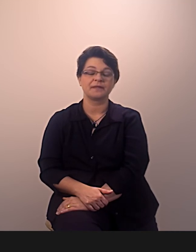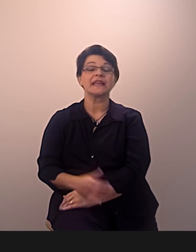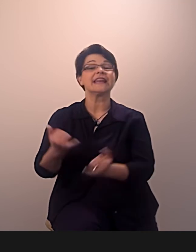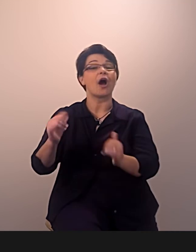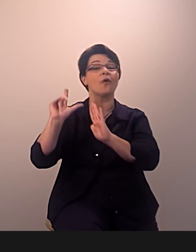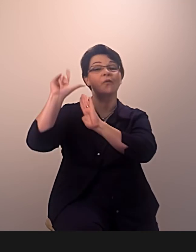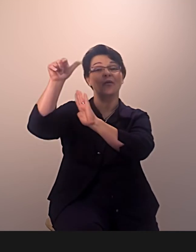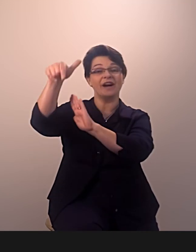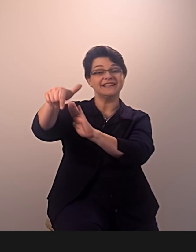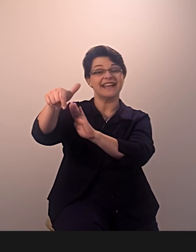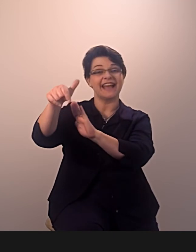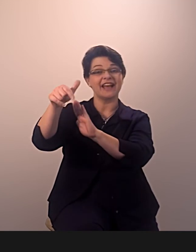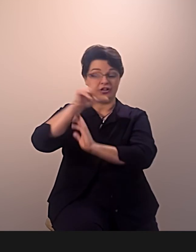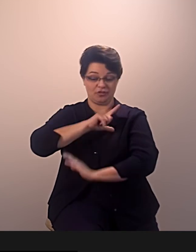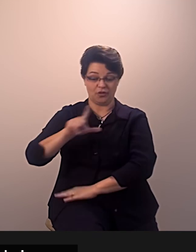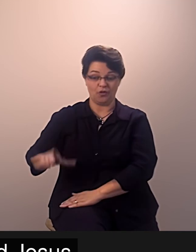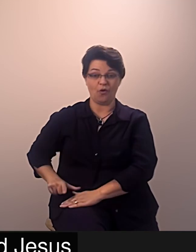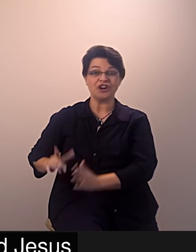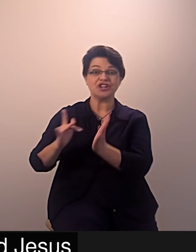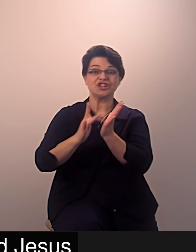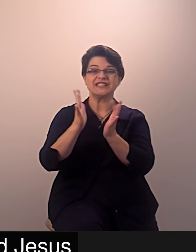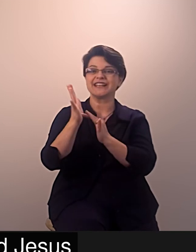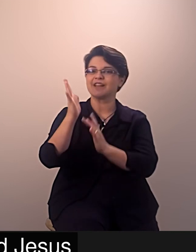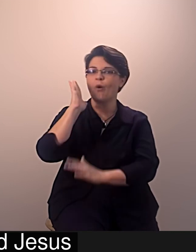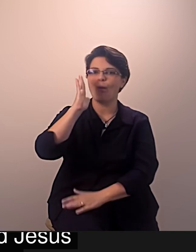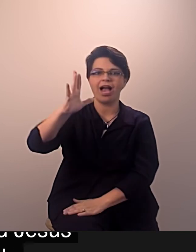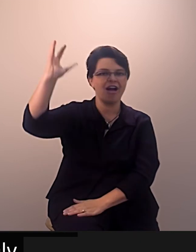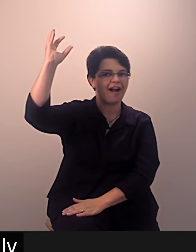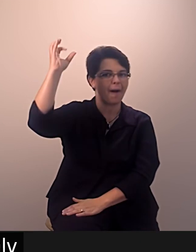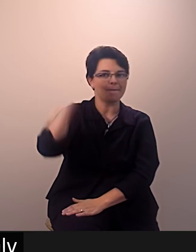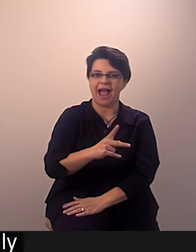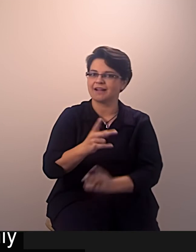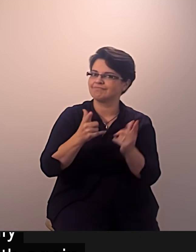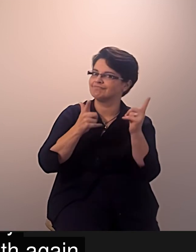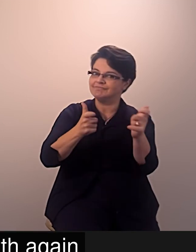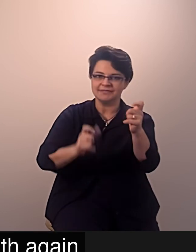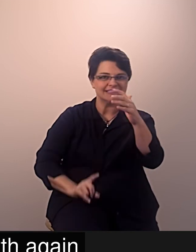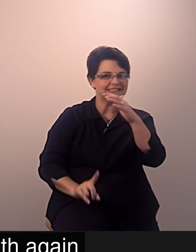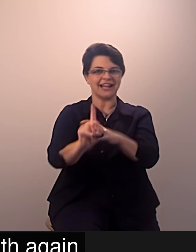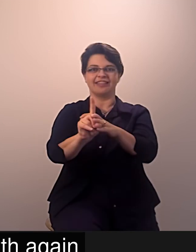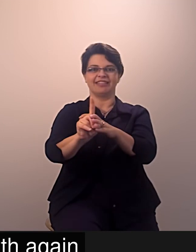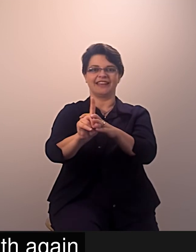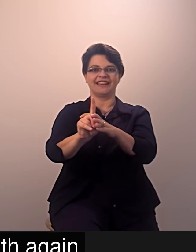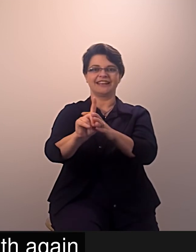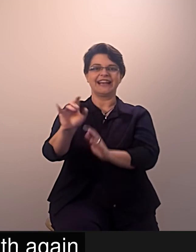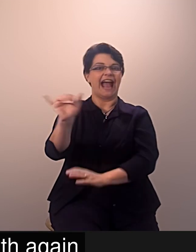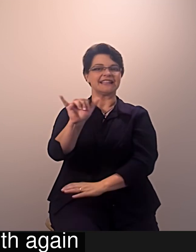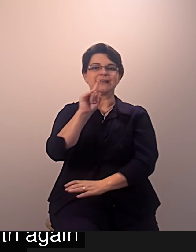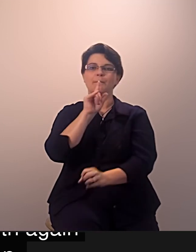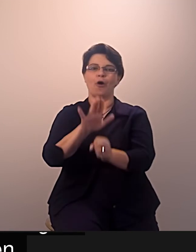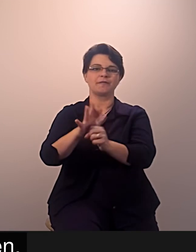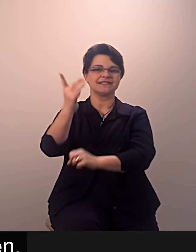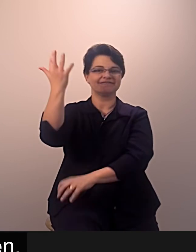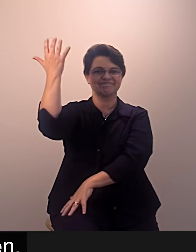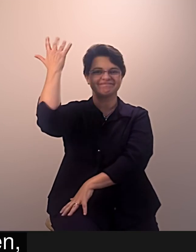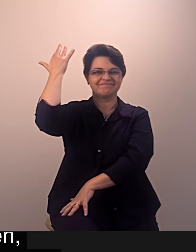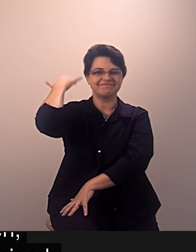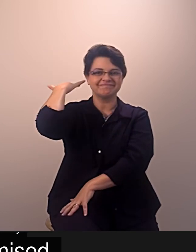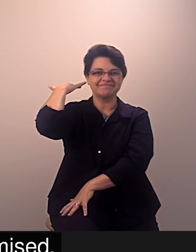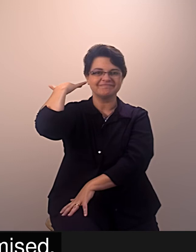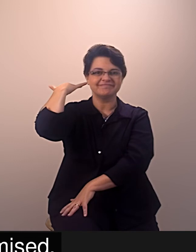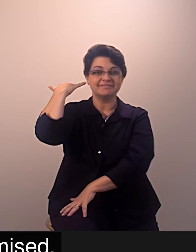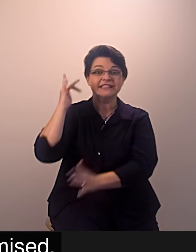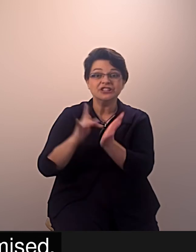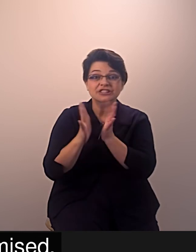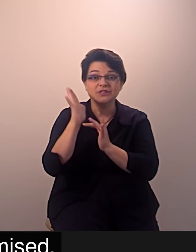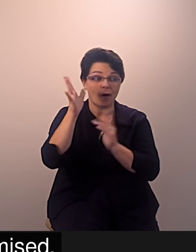One day the Lord Jesus will suddenly come back to earth again from heaven, just as He promised. He will come to